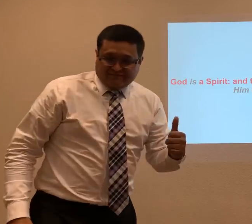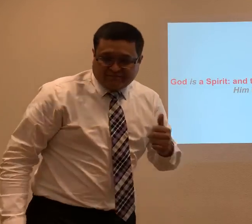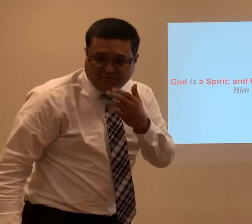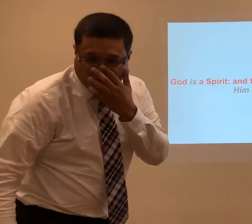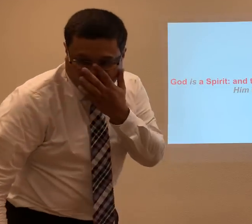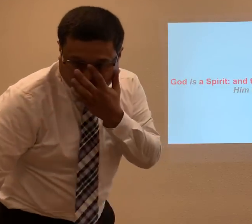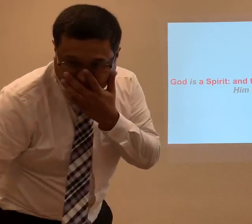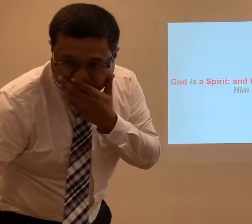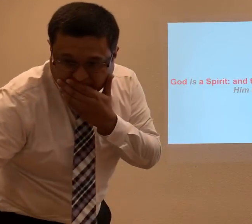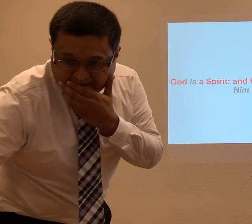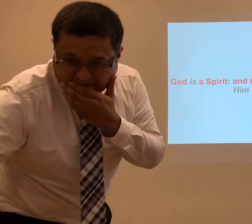and in truth.